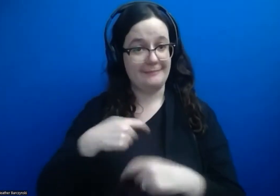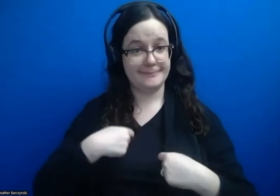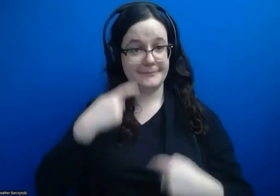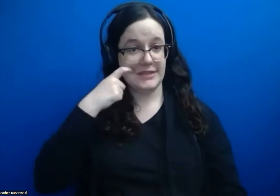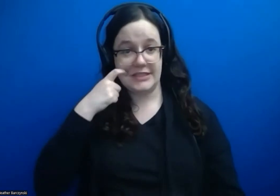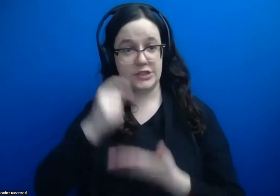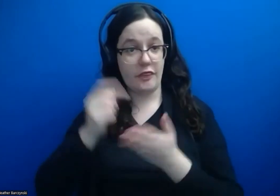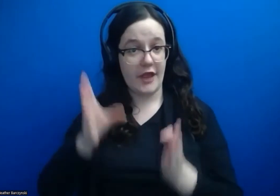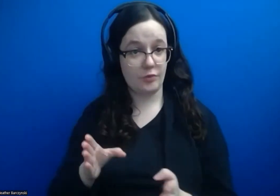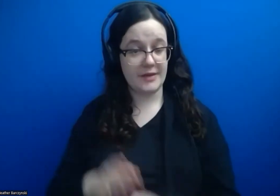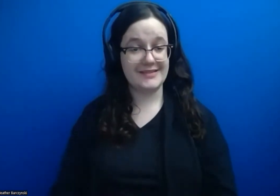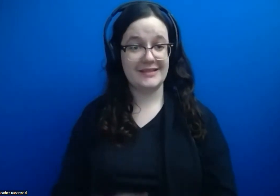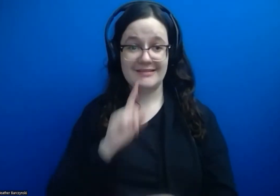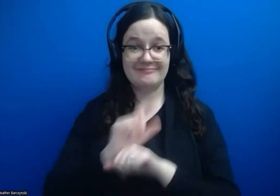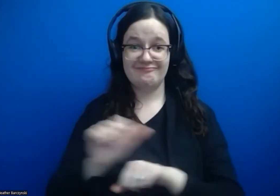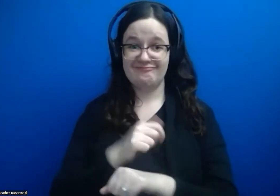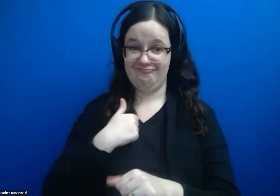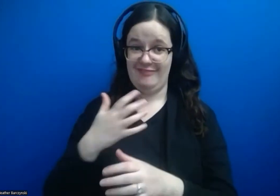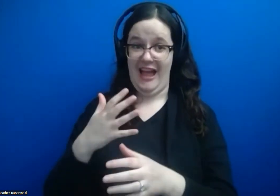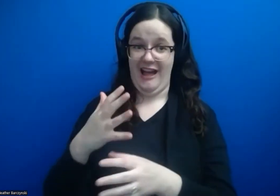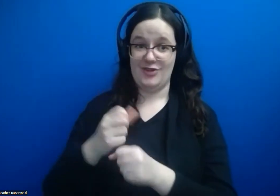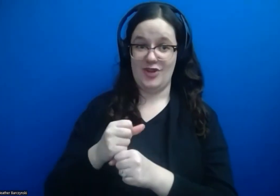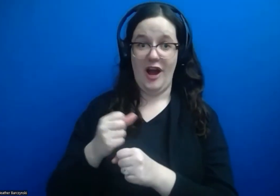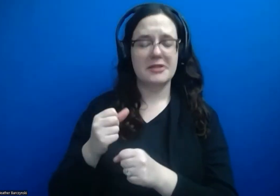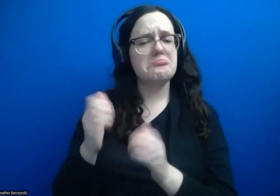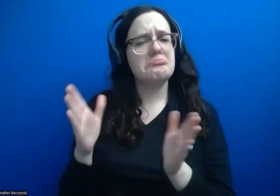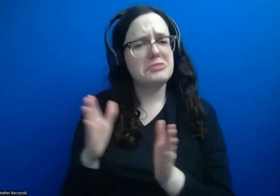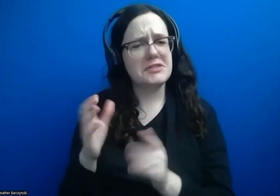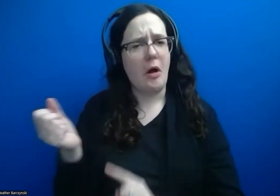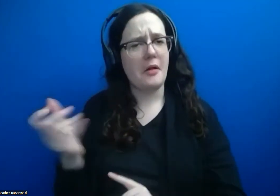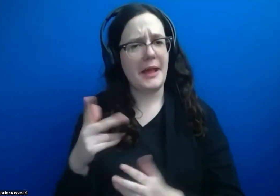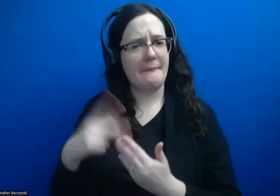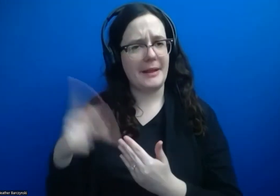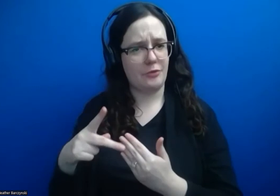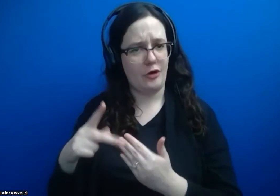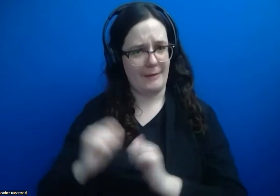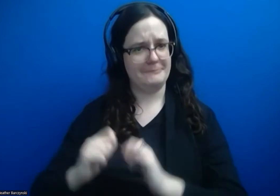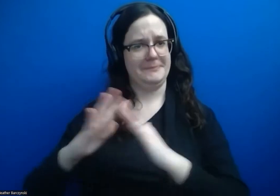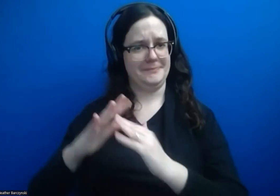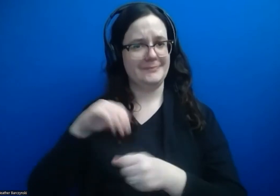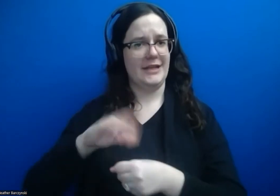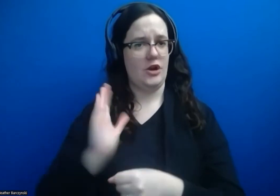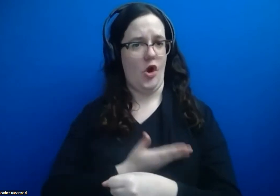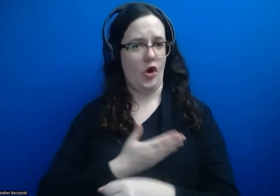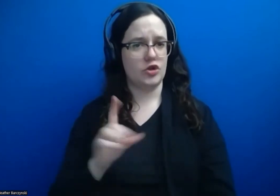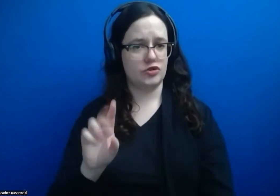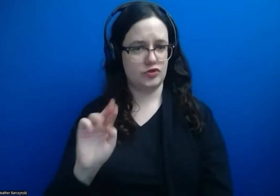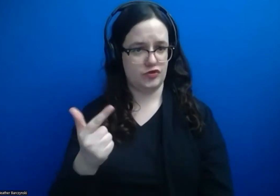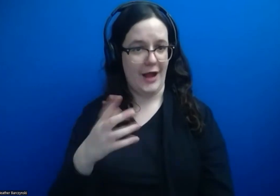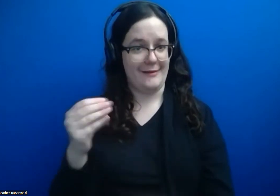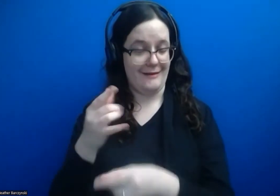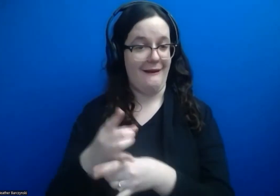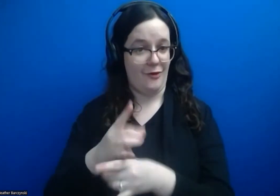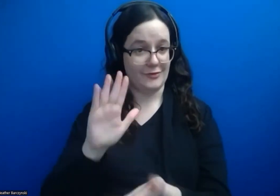get a gambling program, a small one, but a gambling program into our drug and alcohol center. And then I